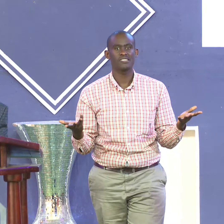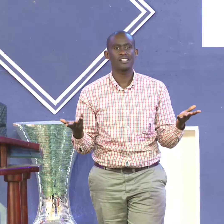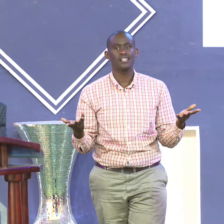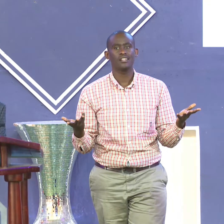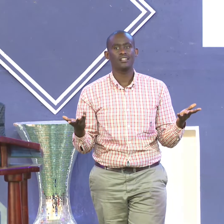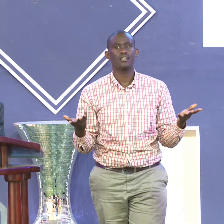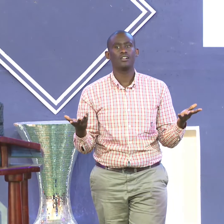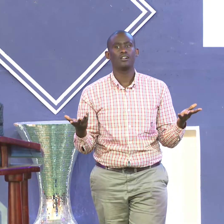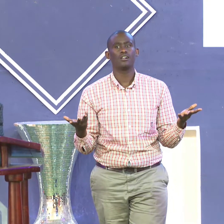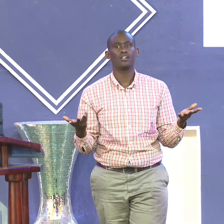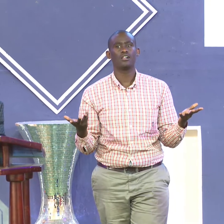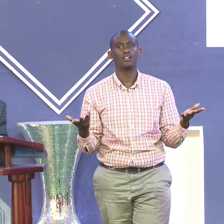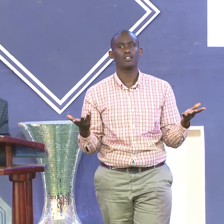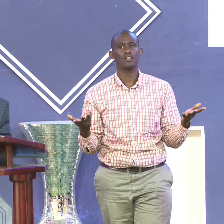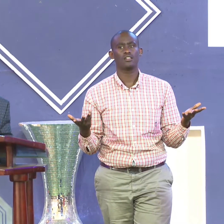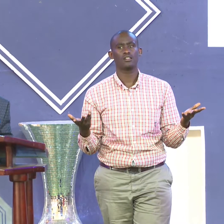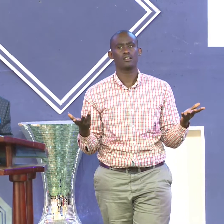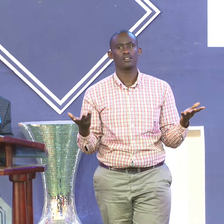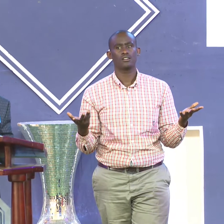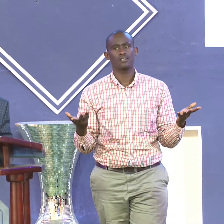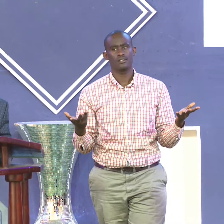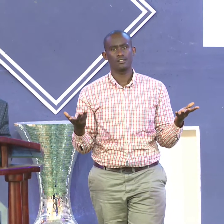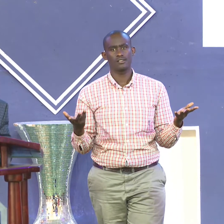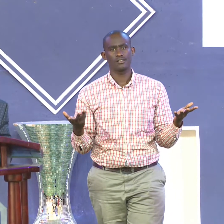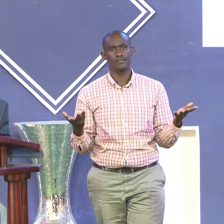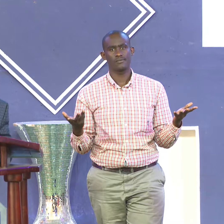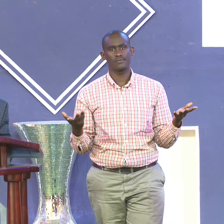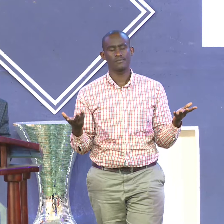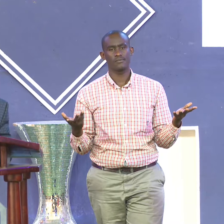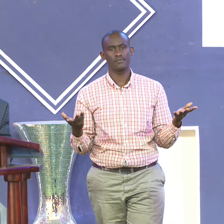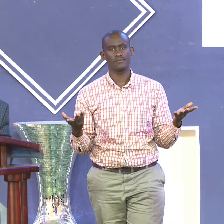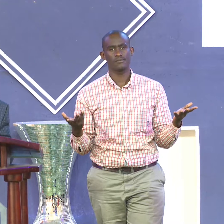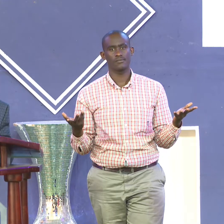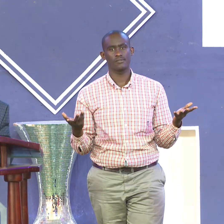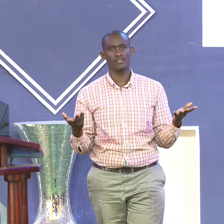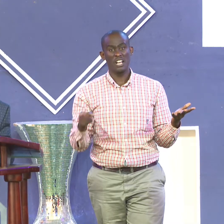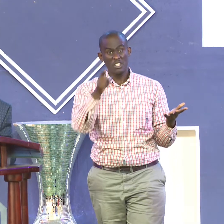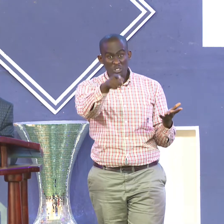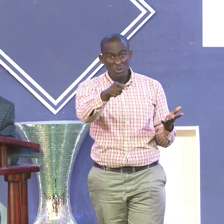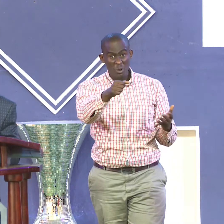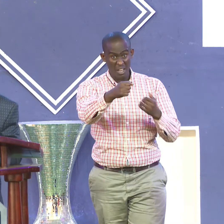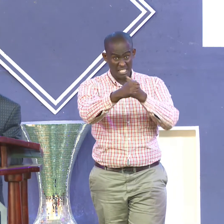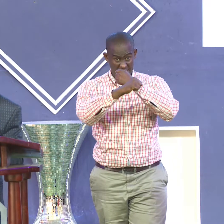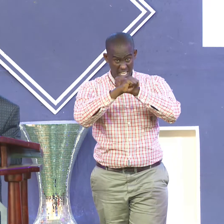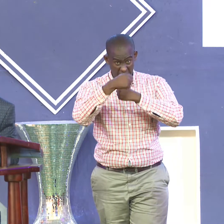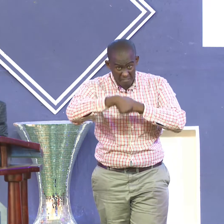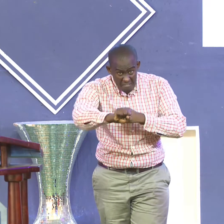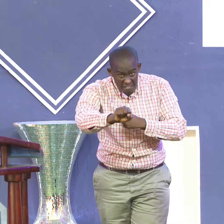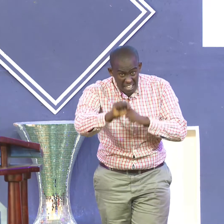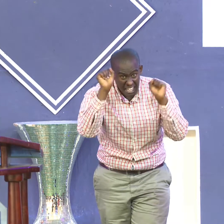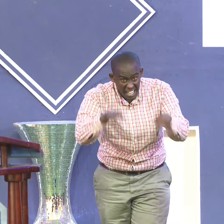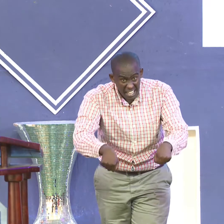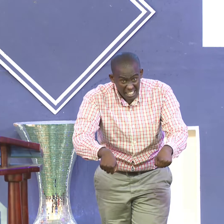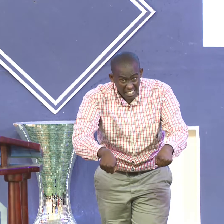kubako komo ngeri jokola mu bintu nga olike kikuziyiza paka nga ofunye okwolesebwa. You cannot be able to